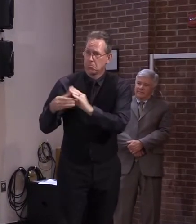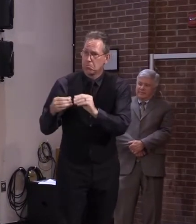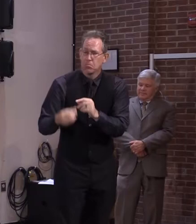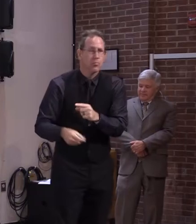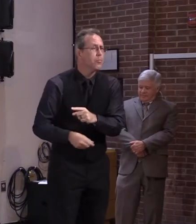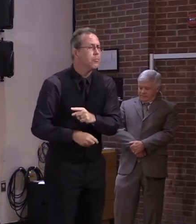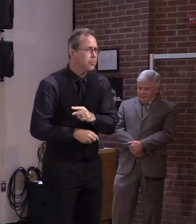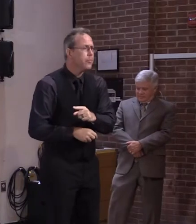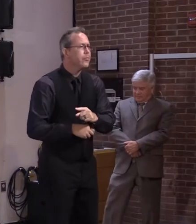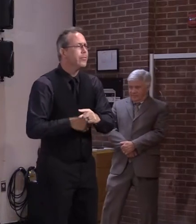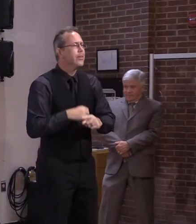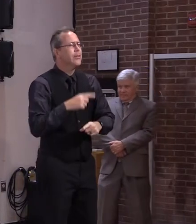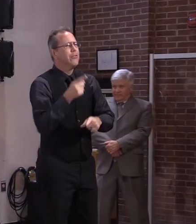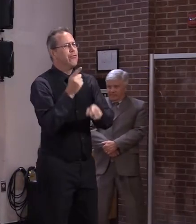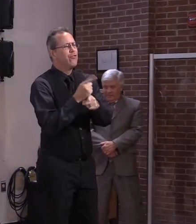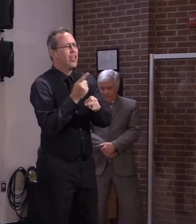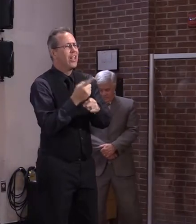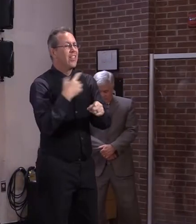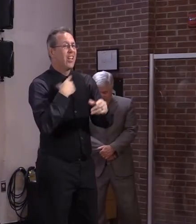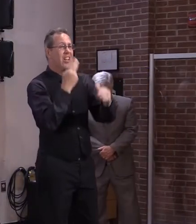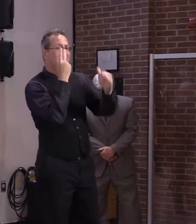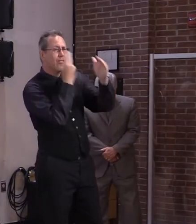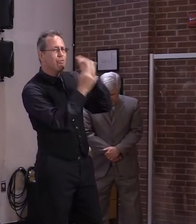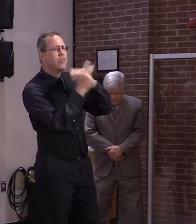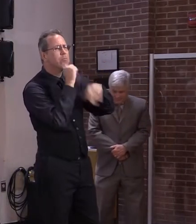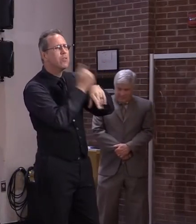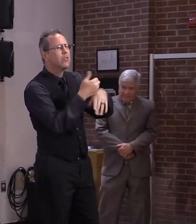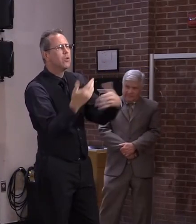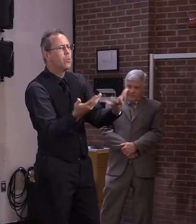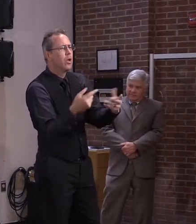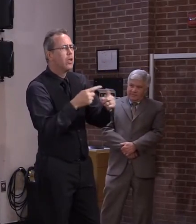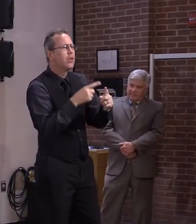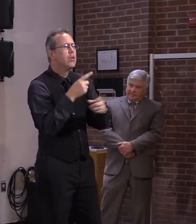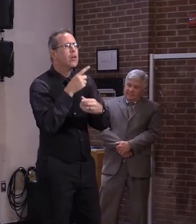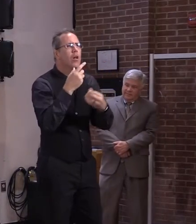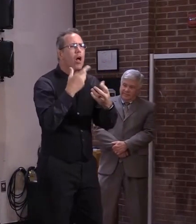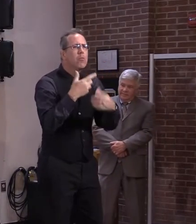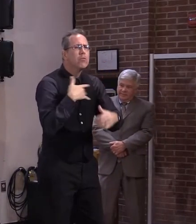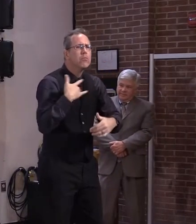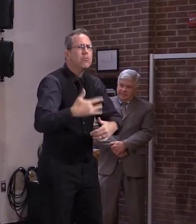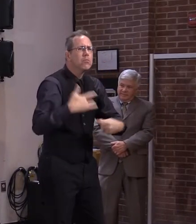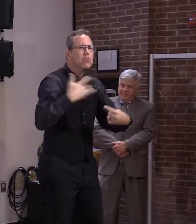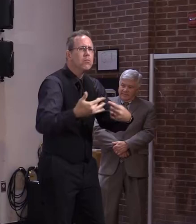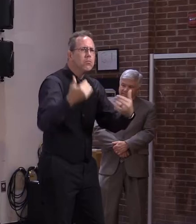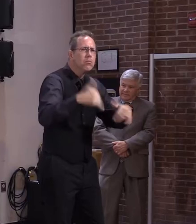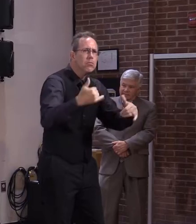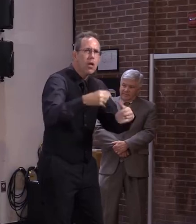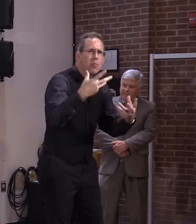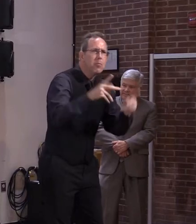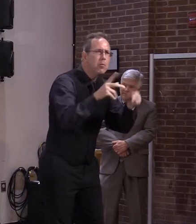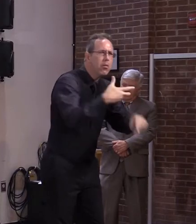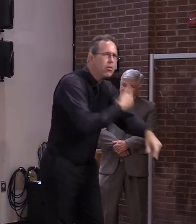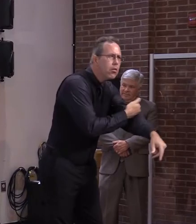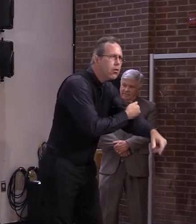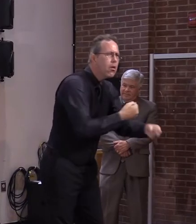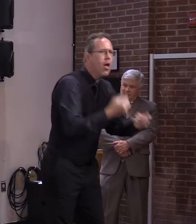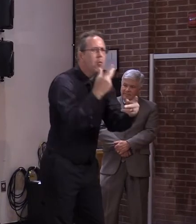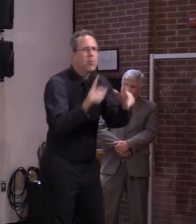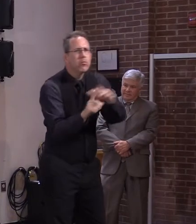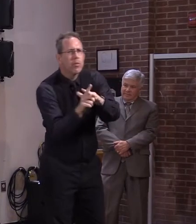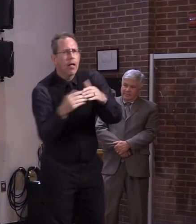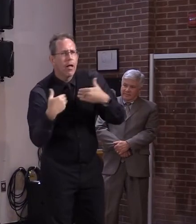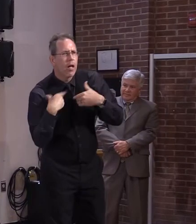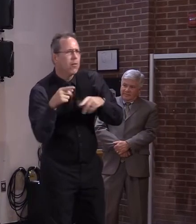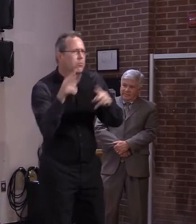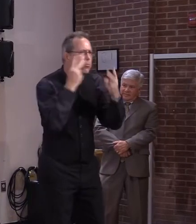Vermont. You know, what's our vaccination rate? What is our case growth rate? How many cases do we have? Who is becoming a case? Is it